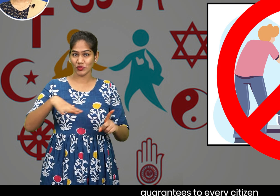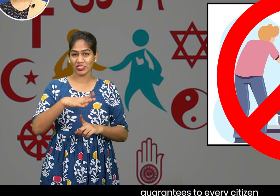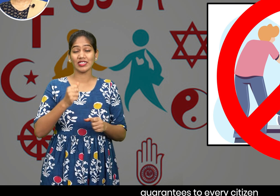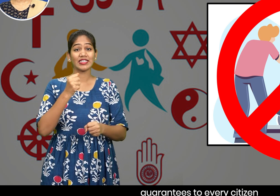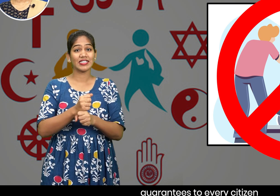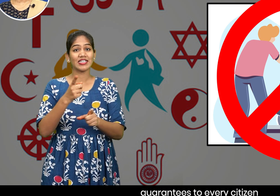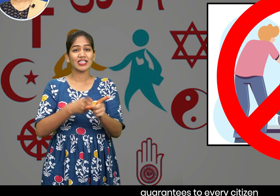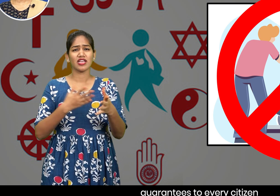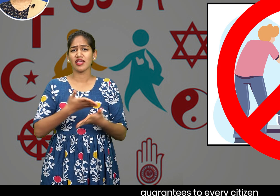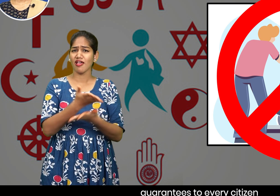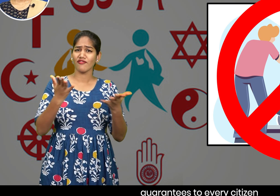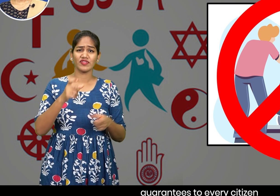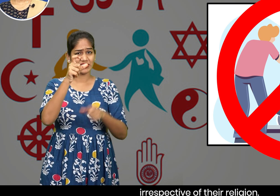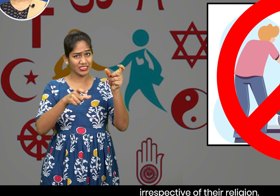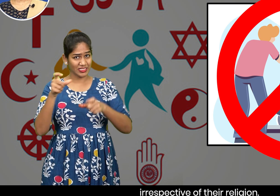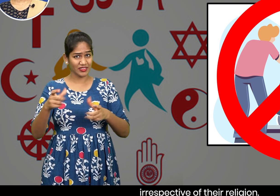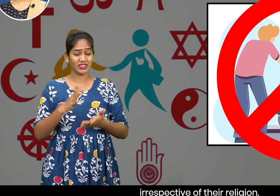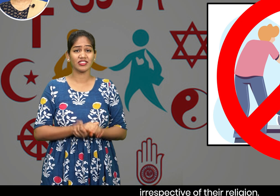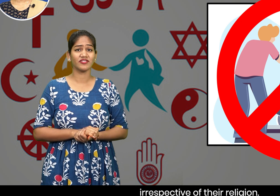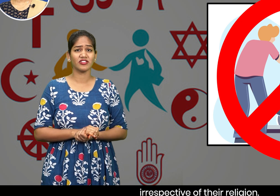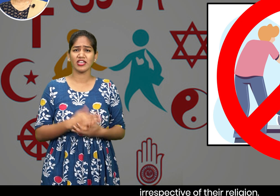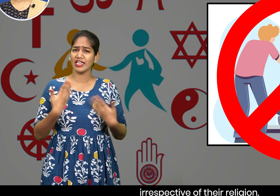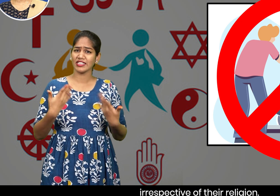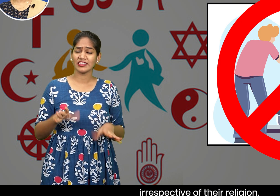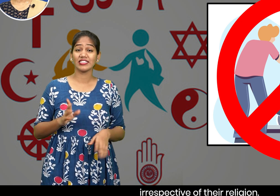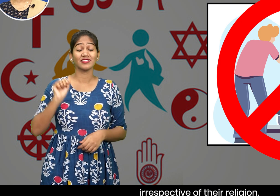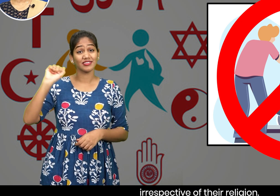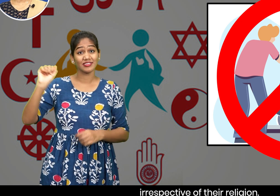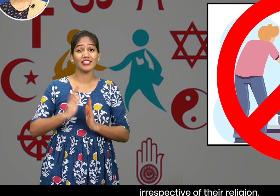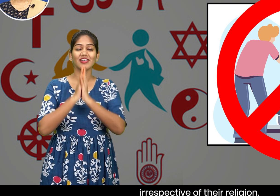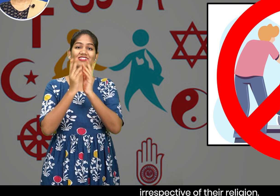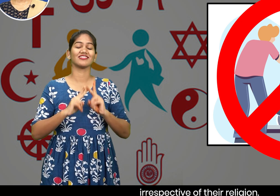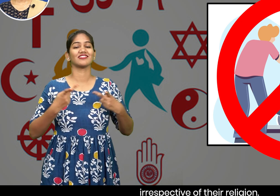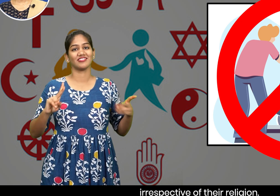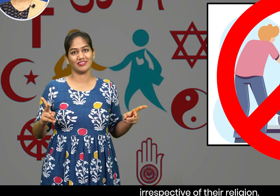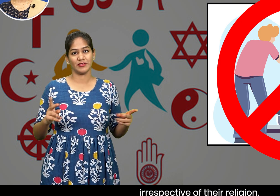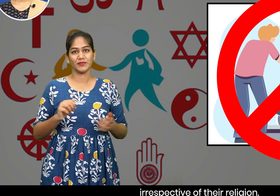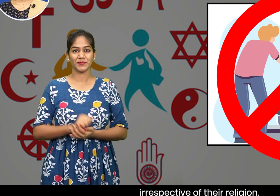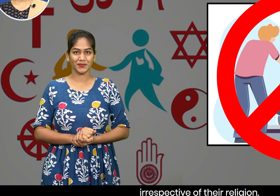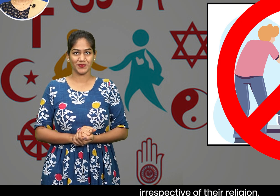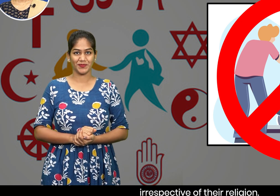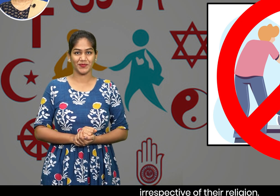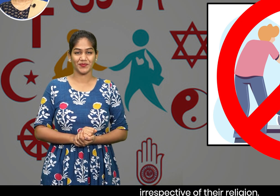guarantees to every citizen irrespective of their religion.